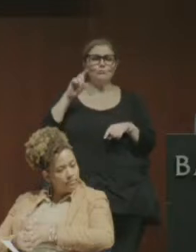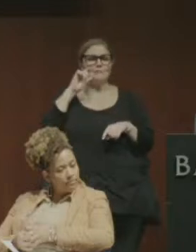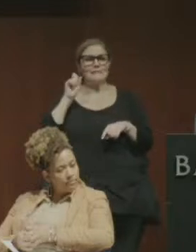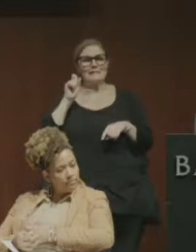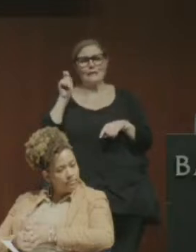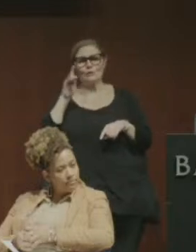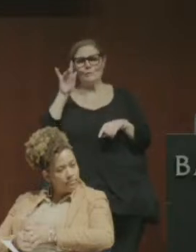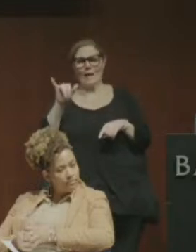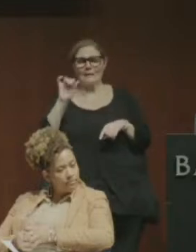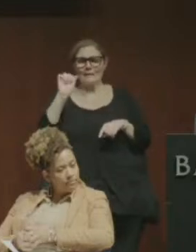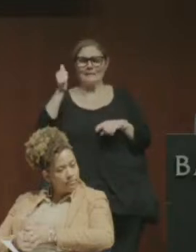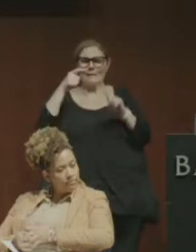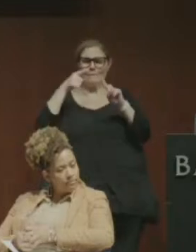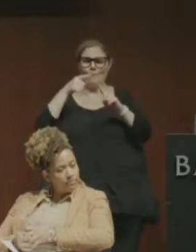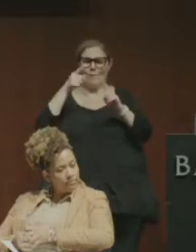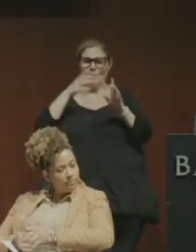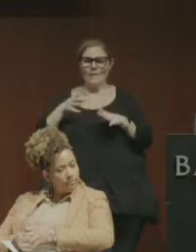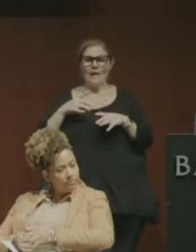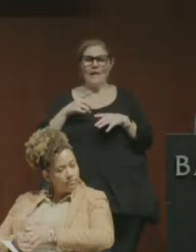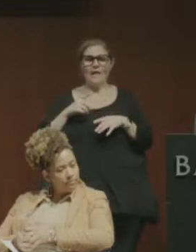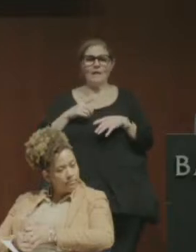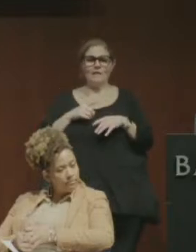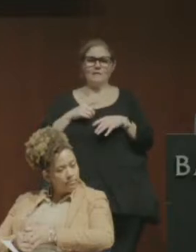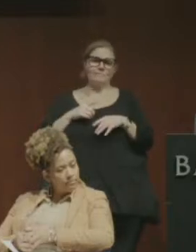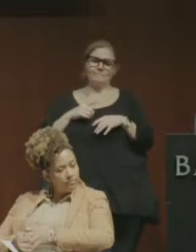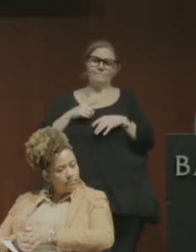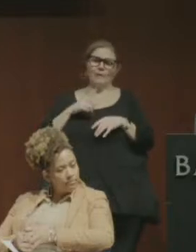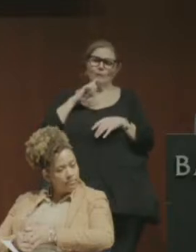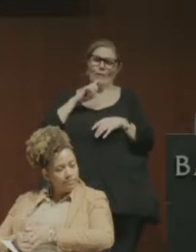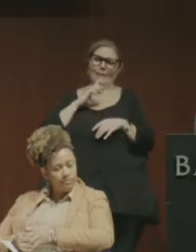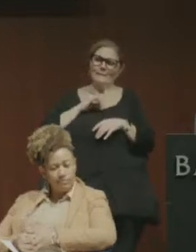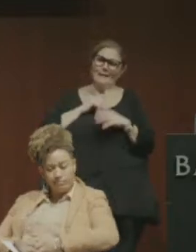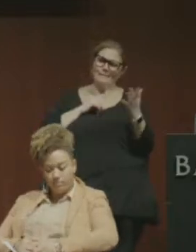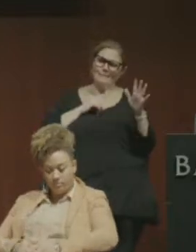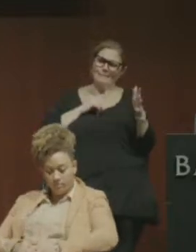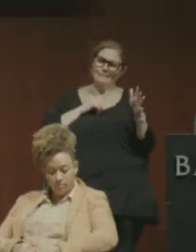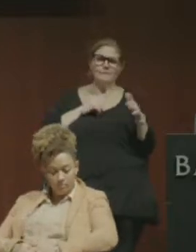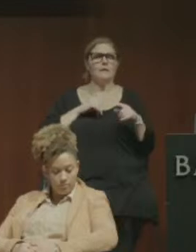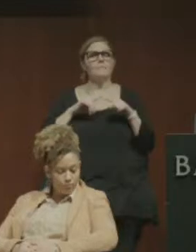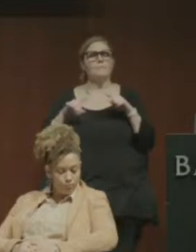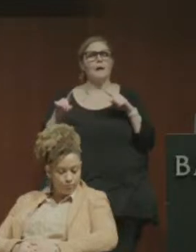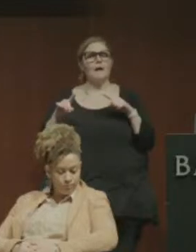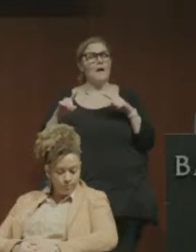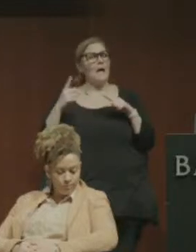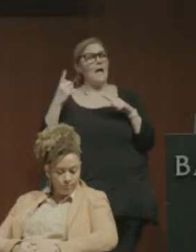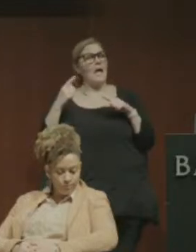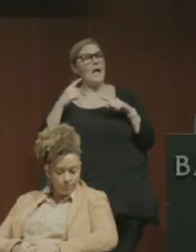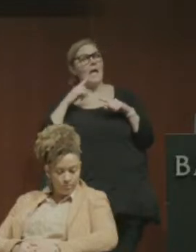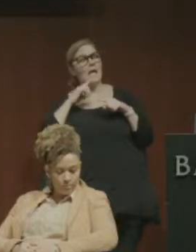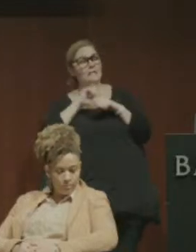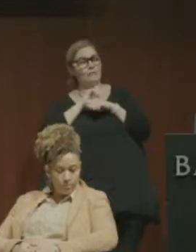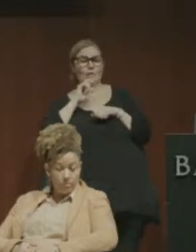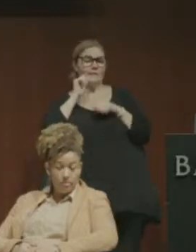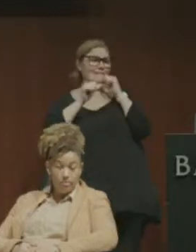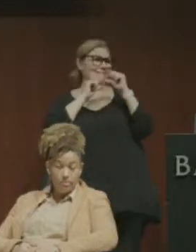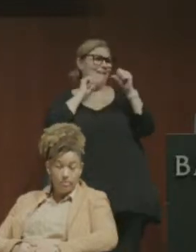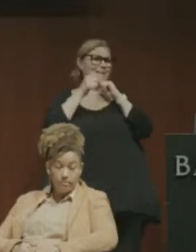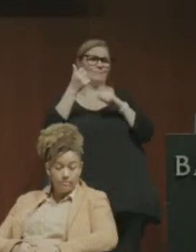in the 10-point plan have landed with only partial receptiveness and have met some vociferous